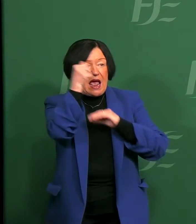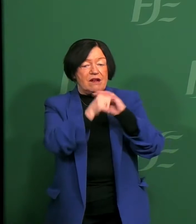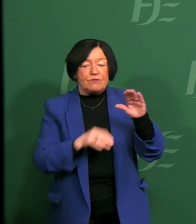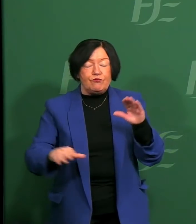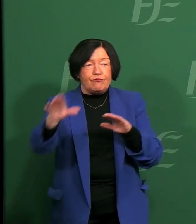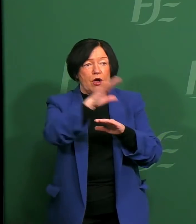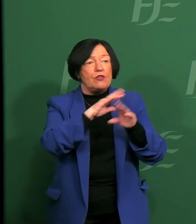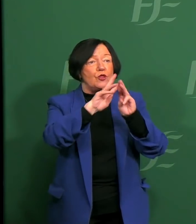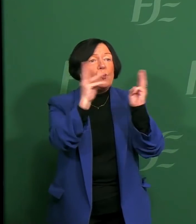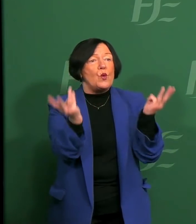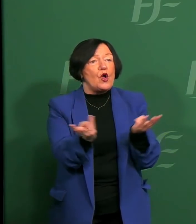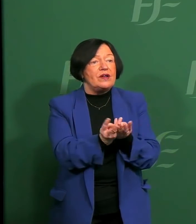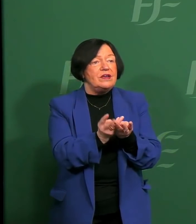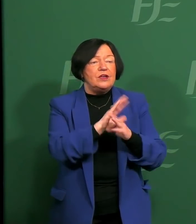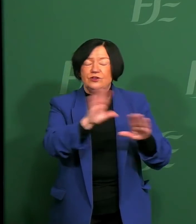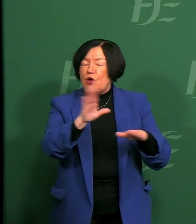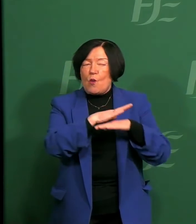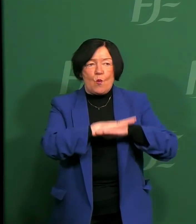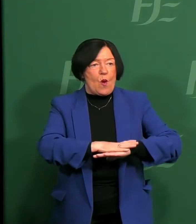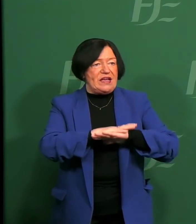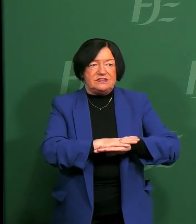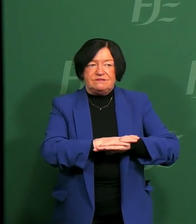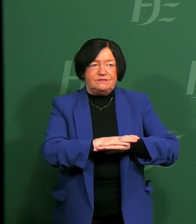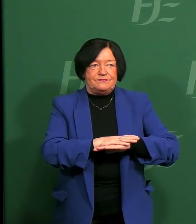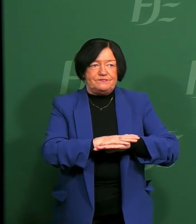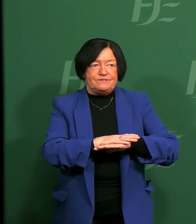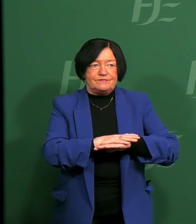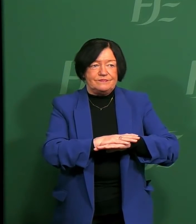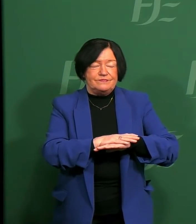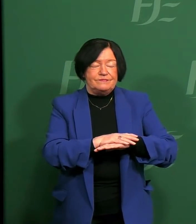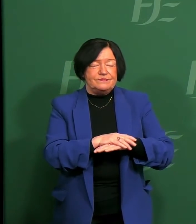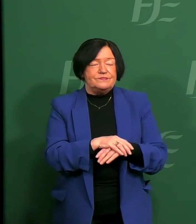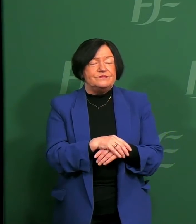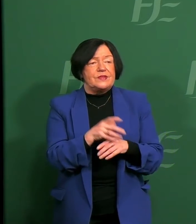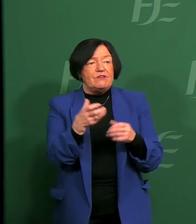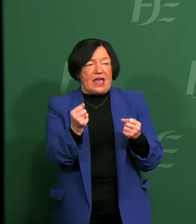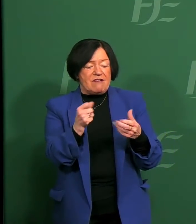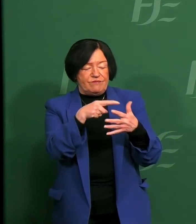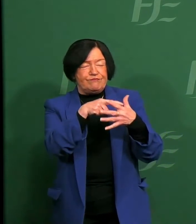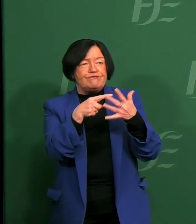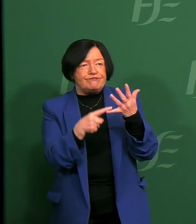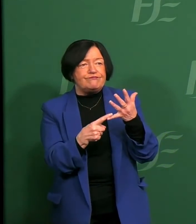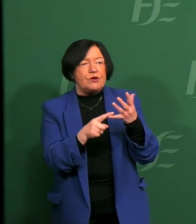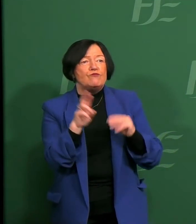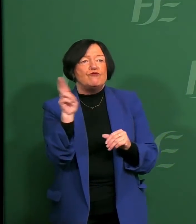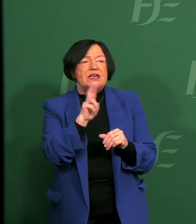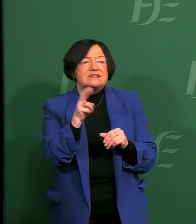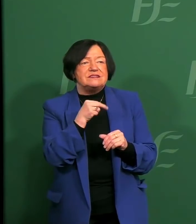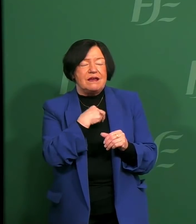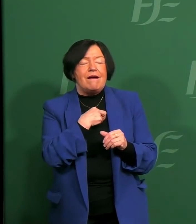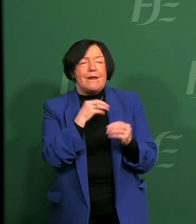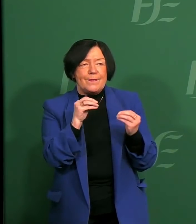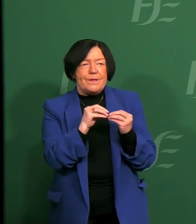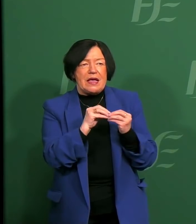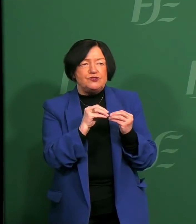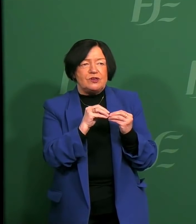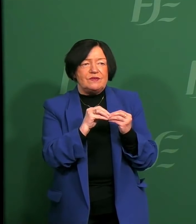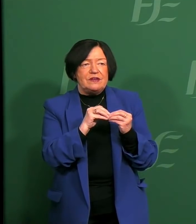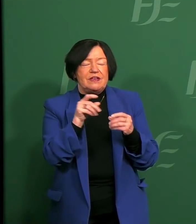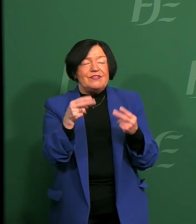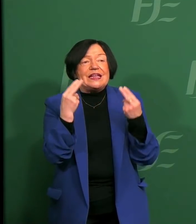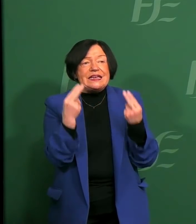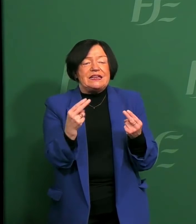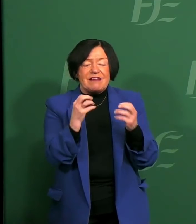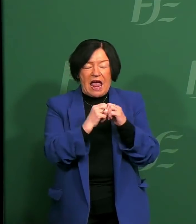the world are saying don't wait. So there are a number of reasons that I would just re-emphasise for the need